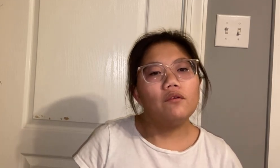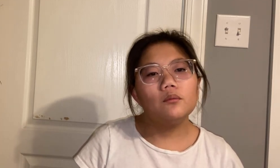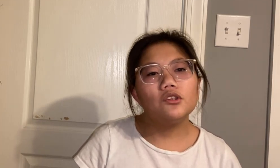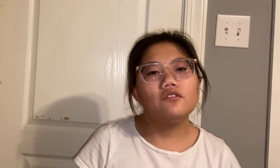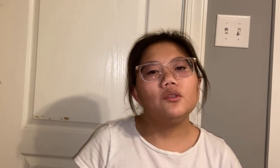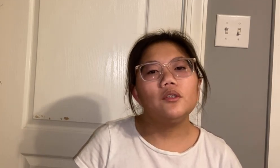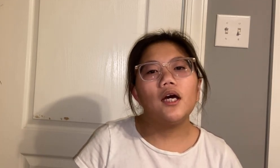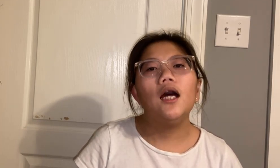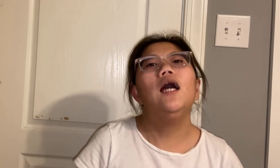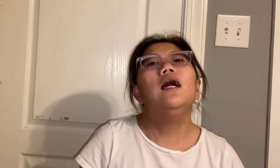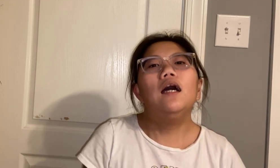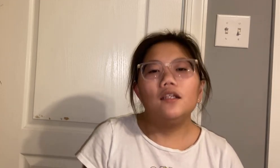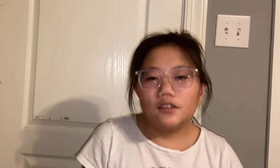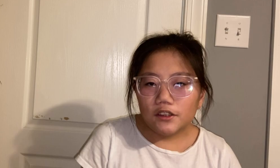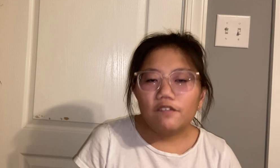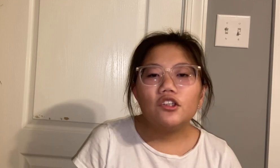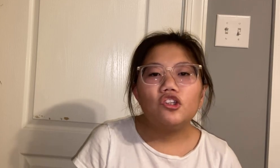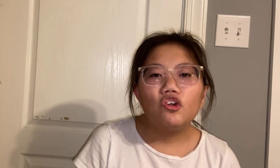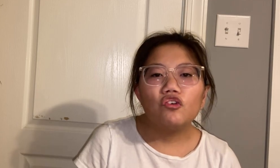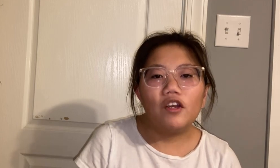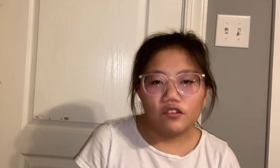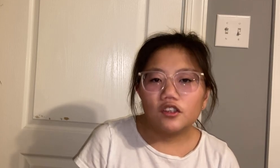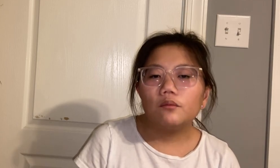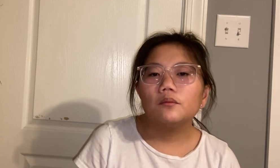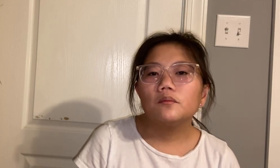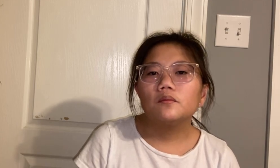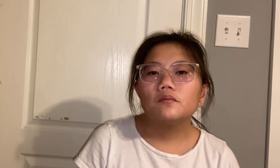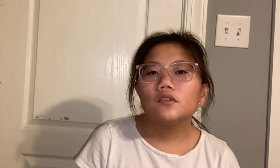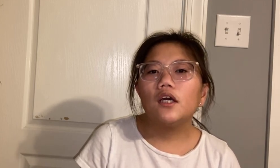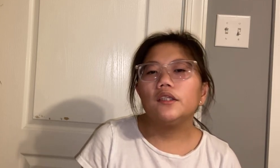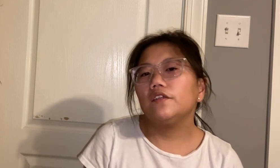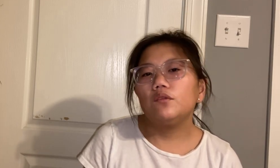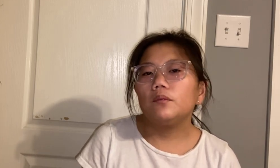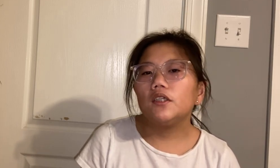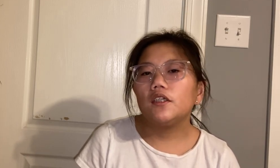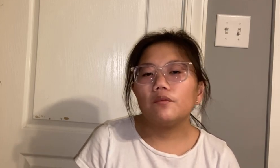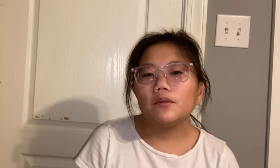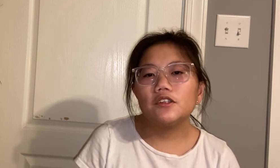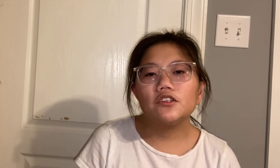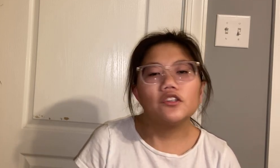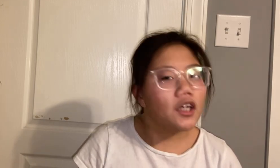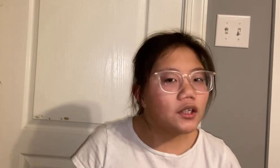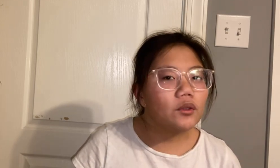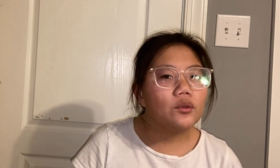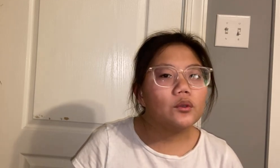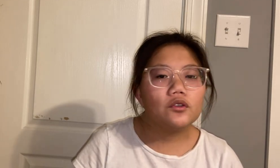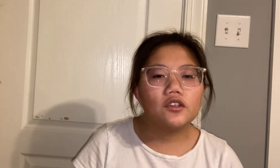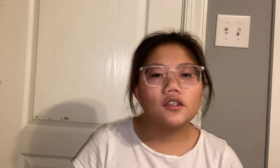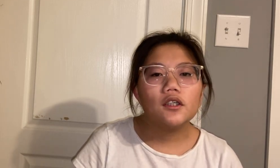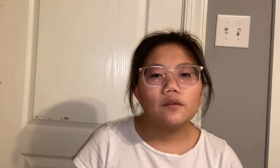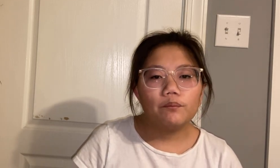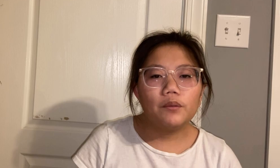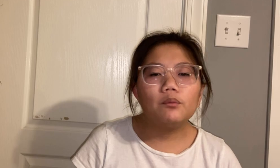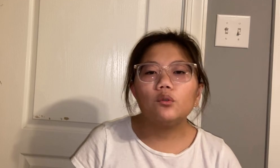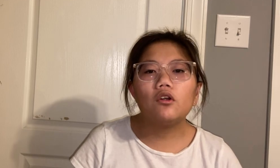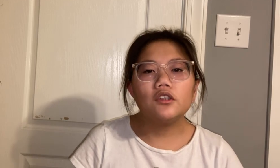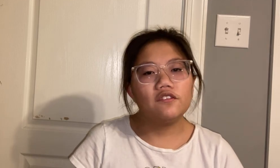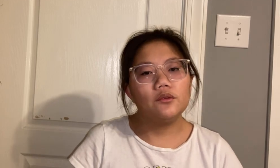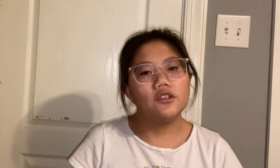film yourself doing that and then save it to your favorites album and then if you meet a deaf person or anyone who uses it people who aren't deaf use it